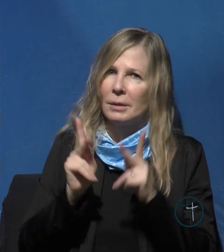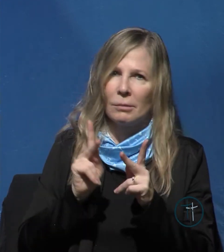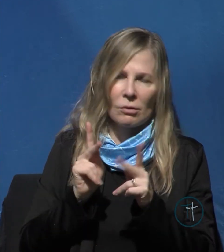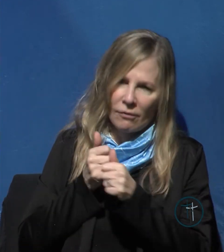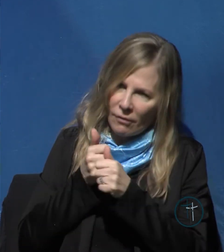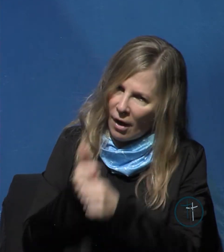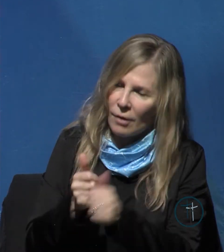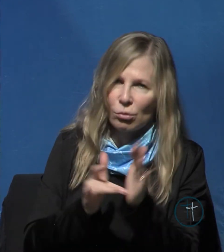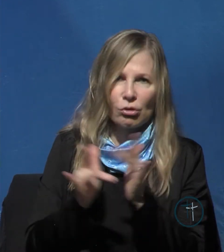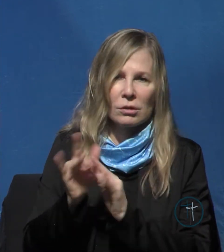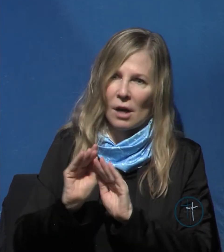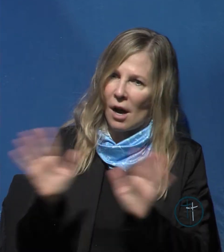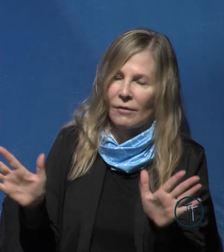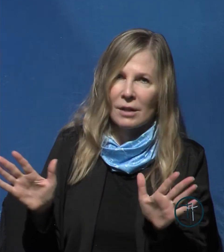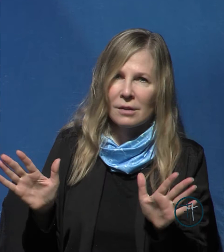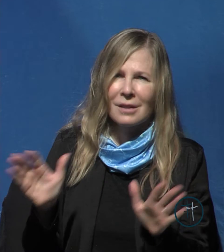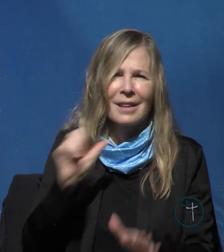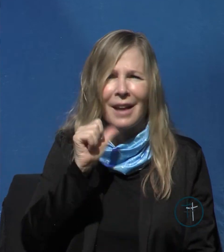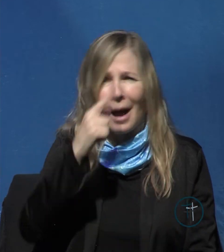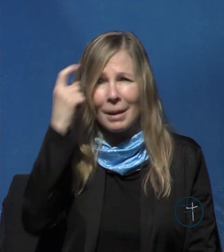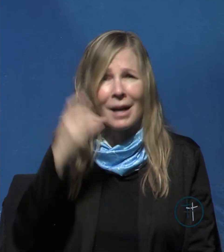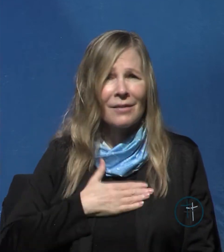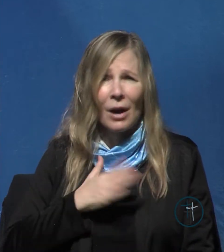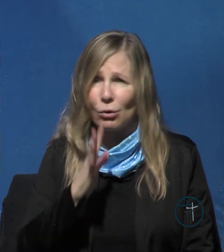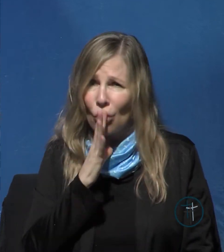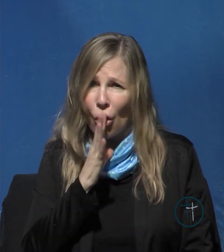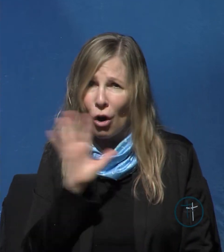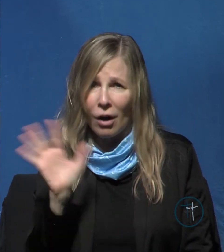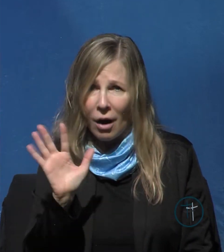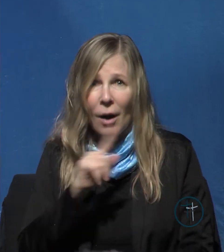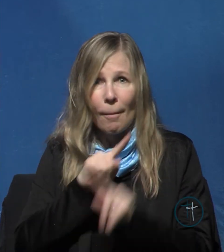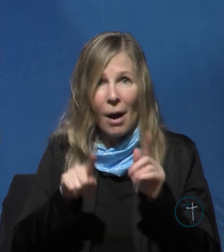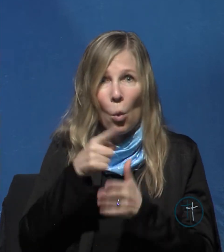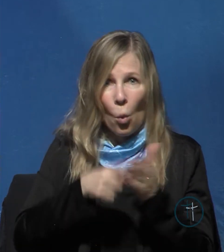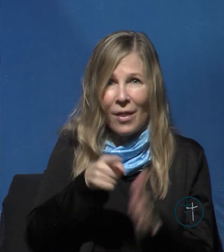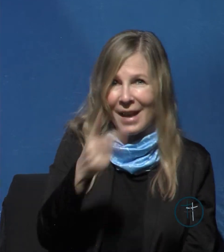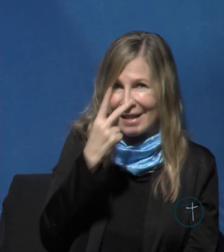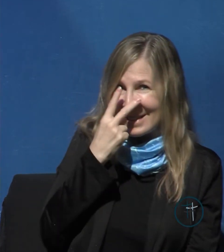disciples. Not because of what we say, but because of what they see.